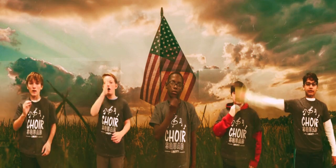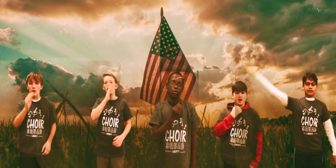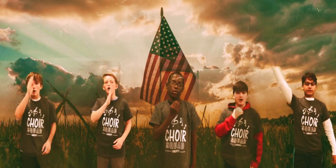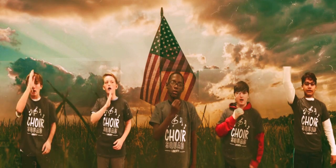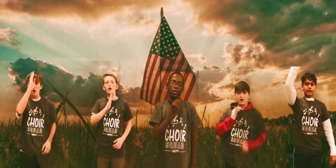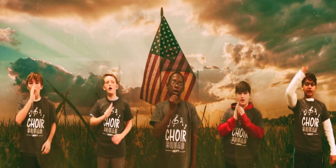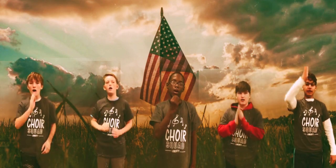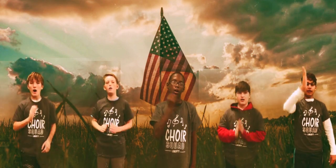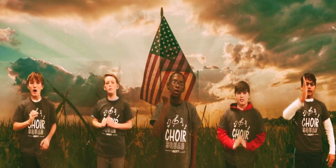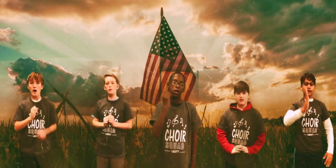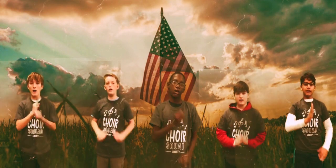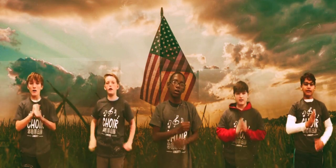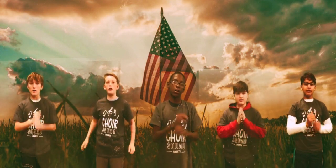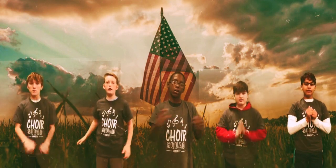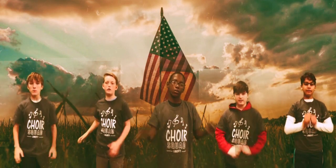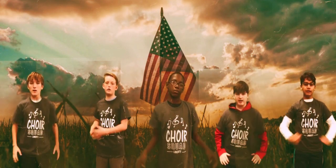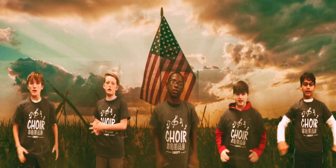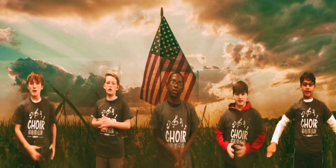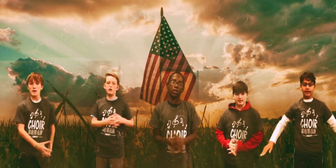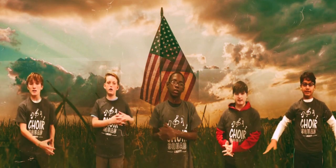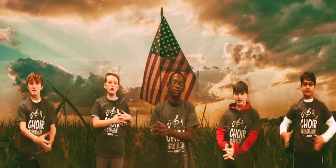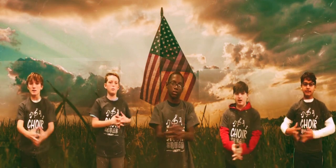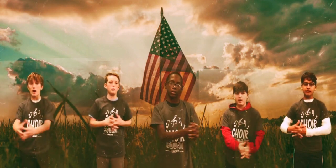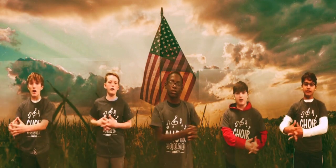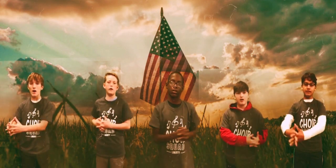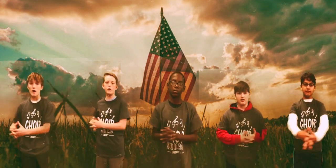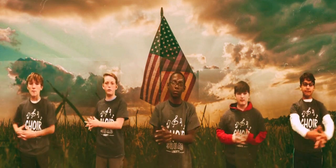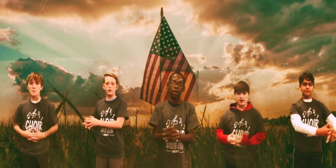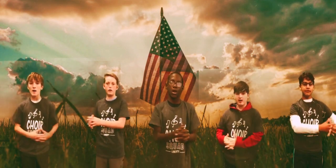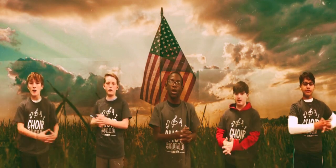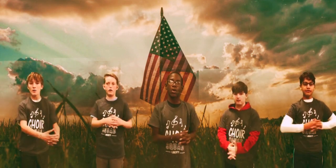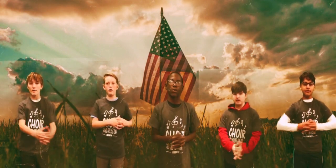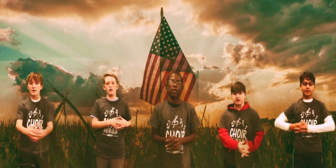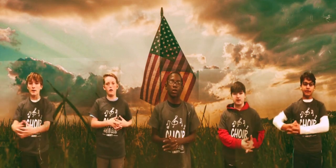Oh, God bless America,